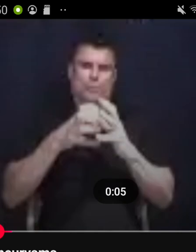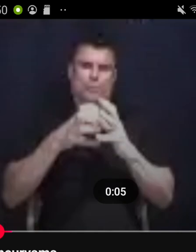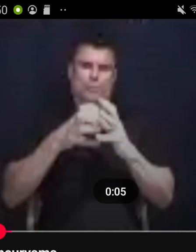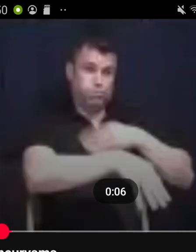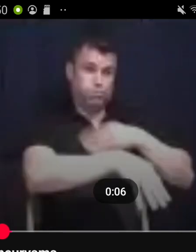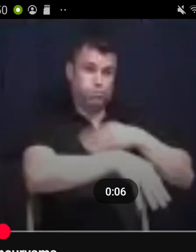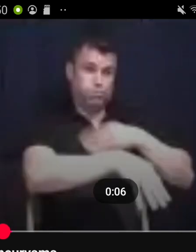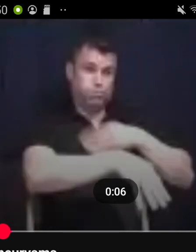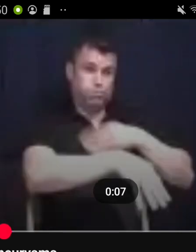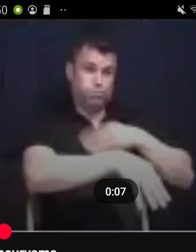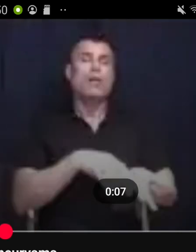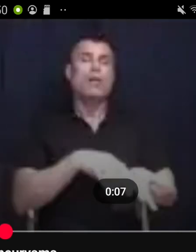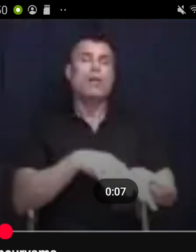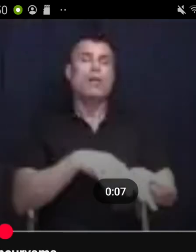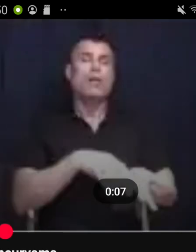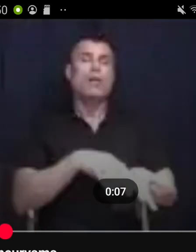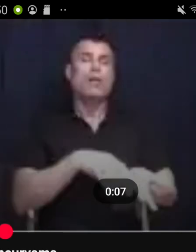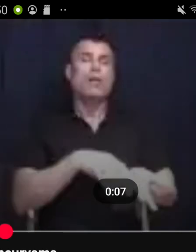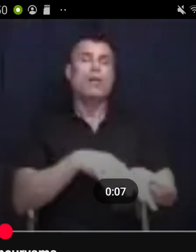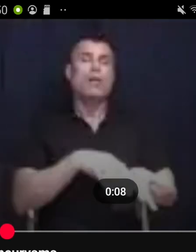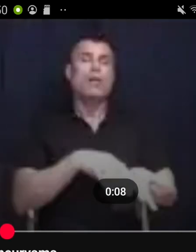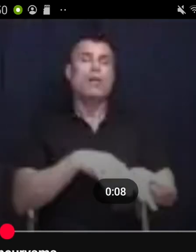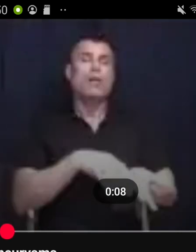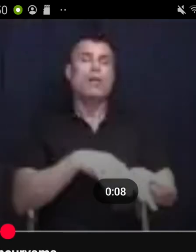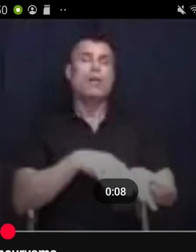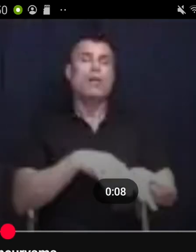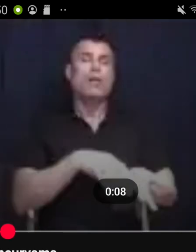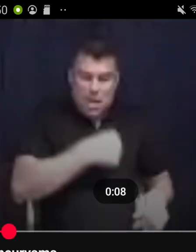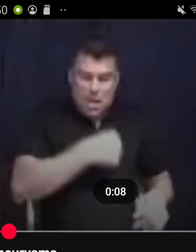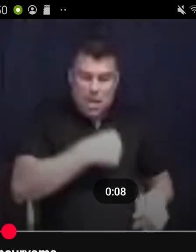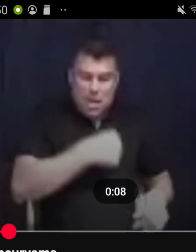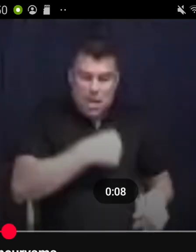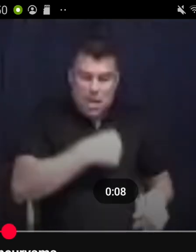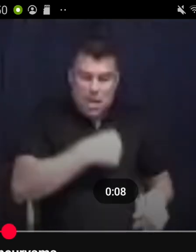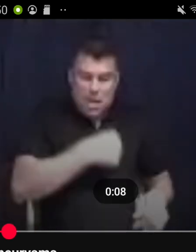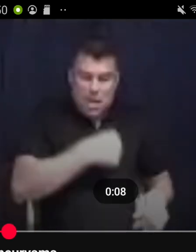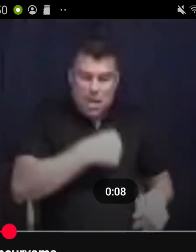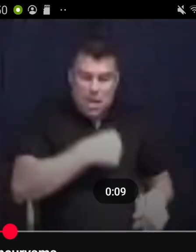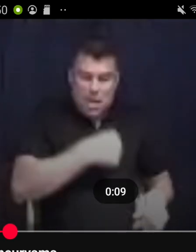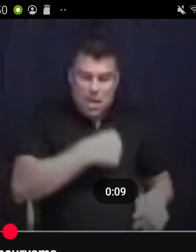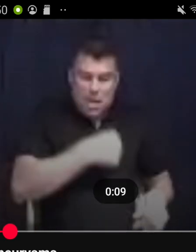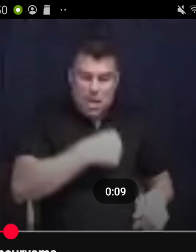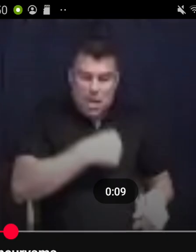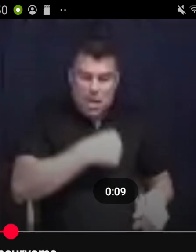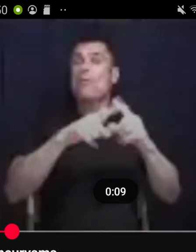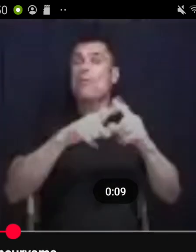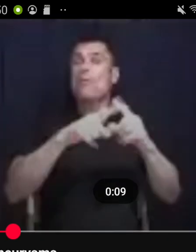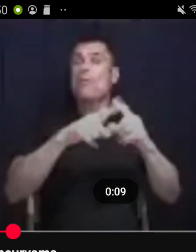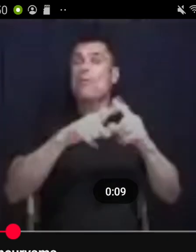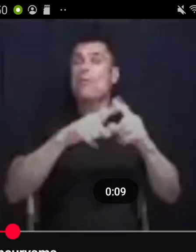here I gotta go back to a more transitional conjunction